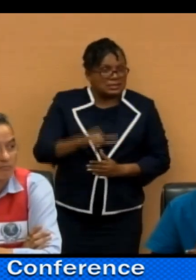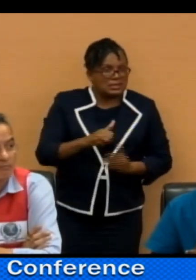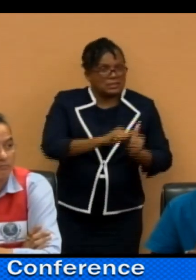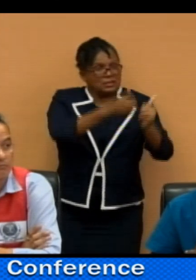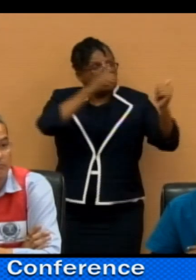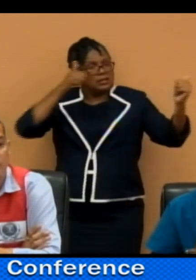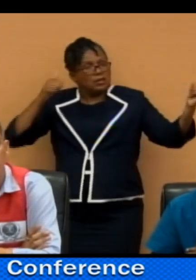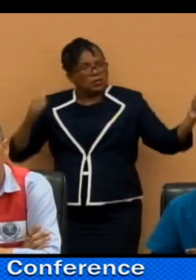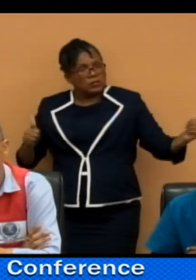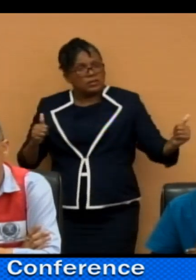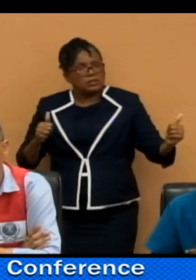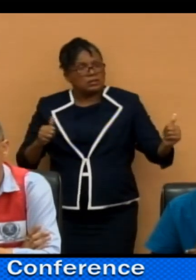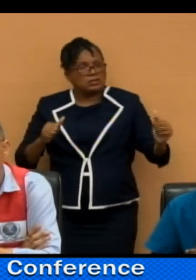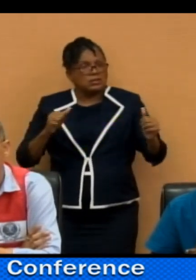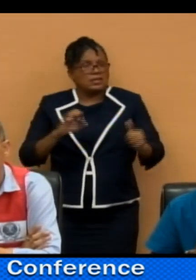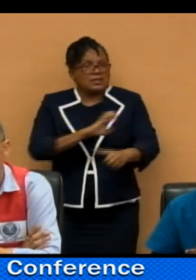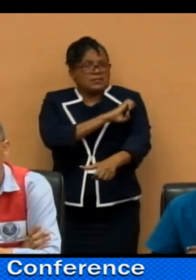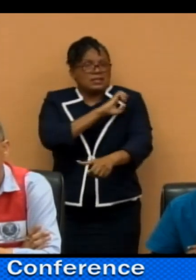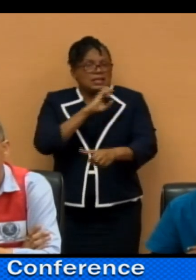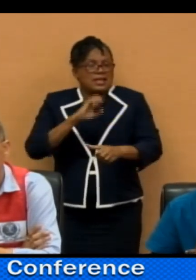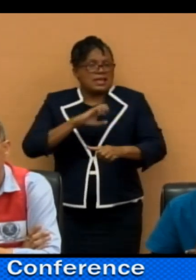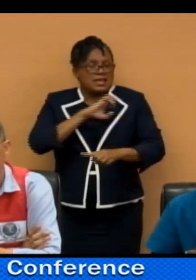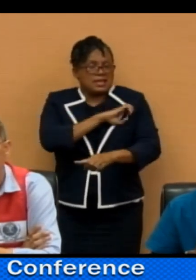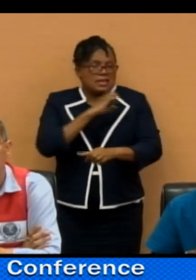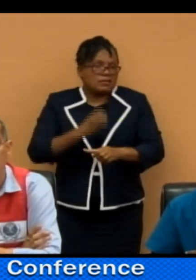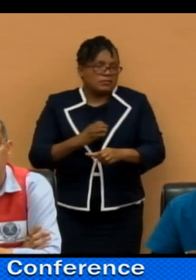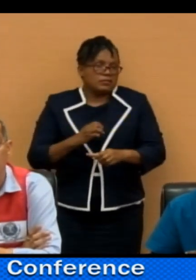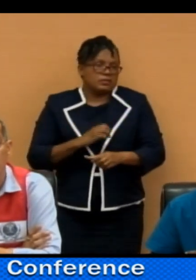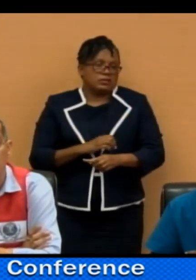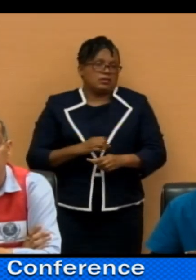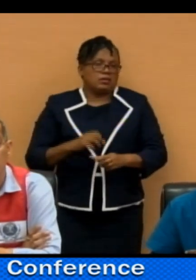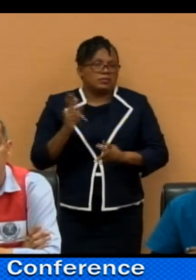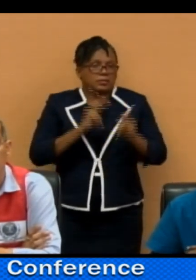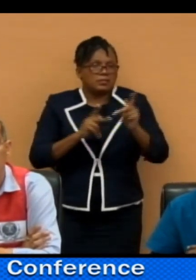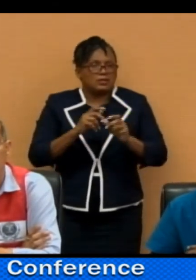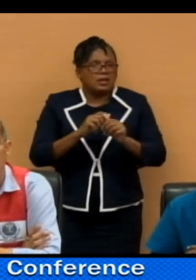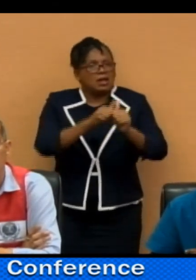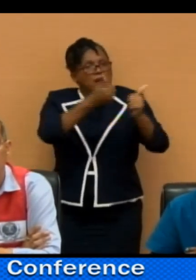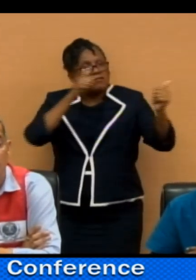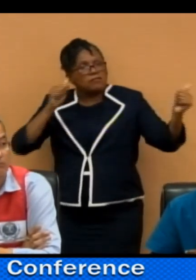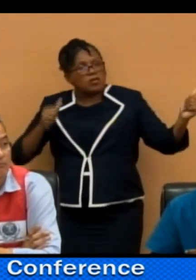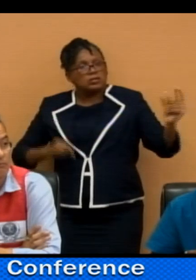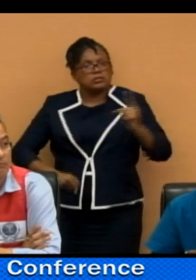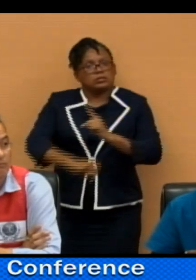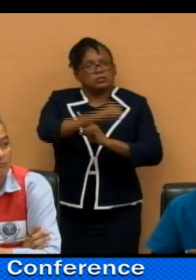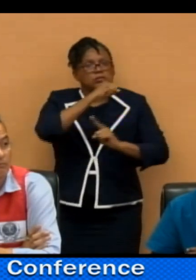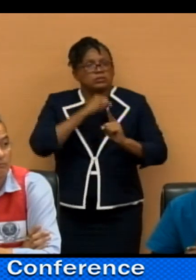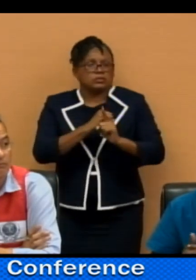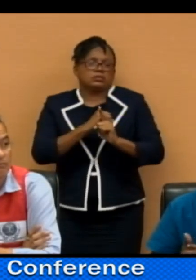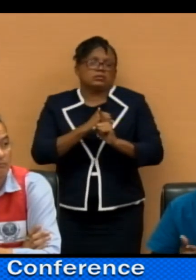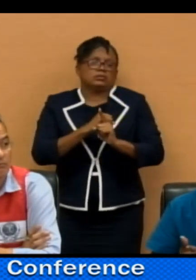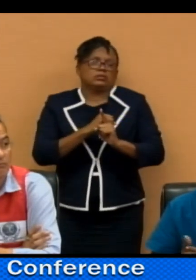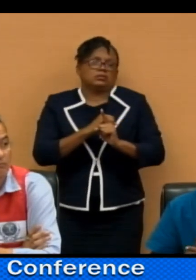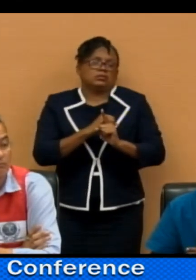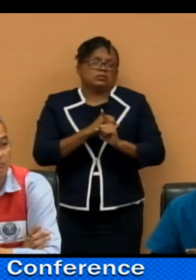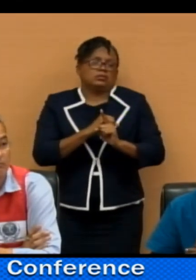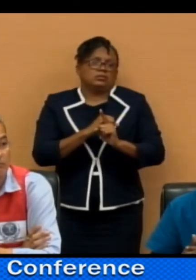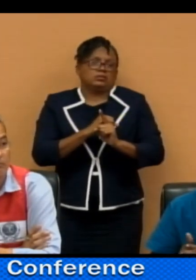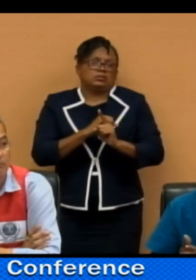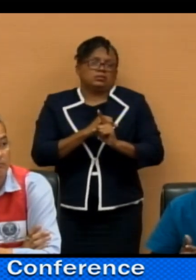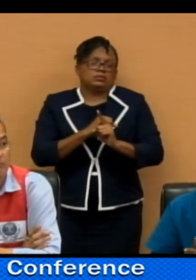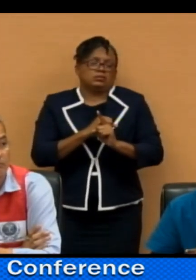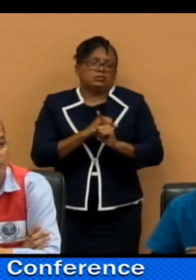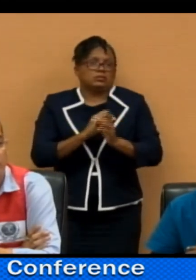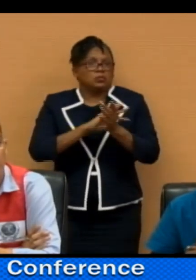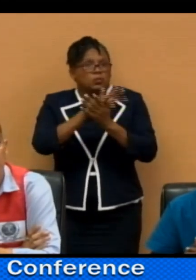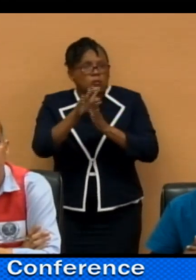our people, the efforts of our citizens to avoid social gatherings and to take the precautions that we've been preaching.